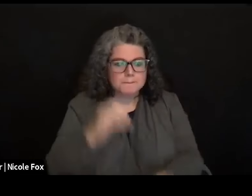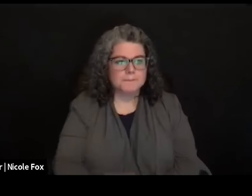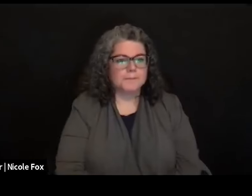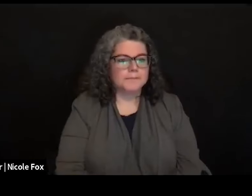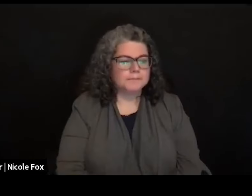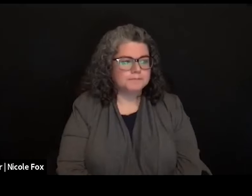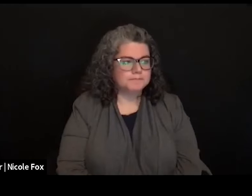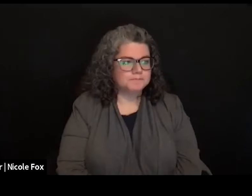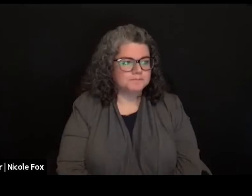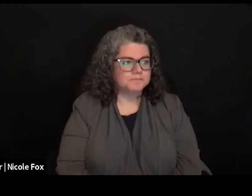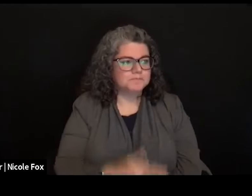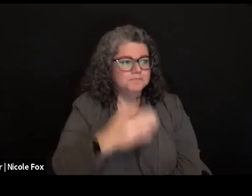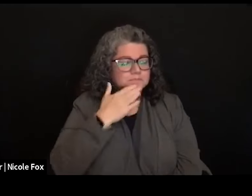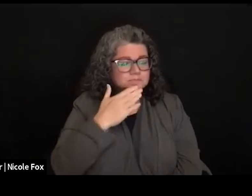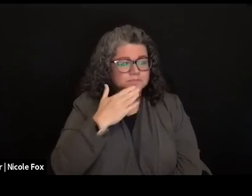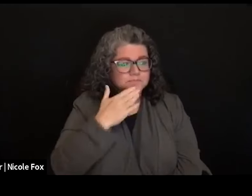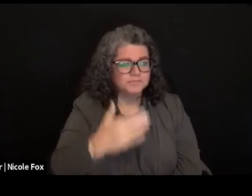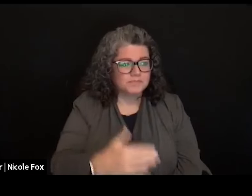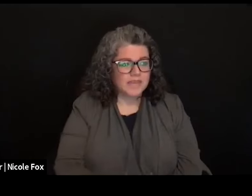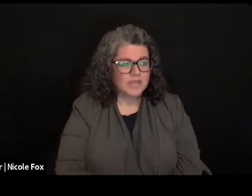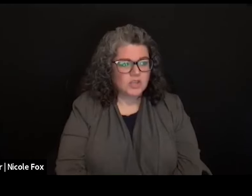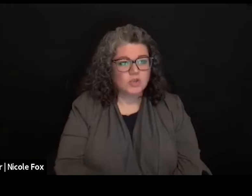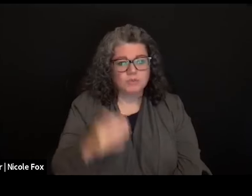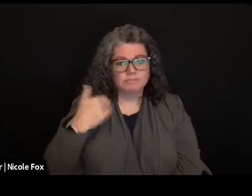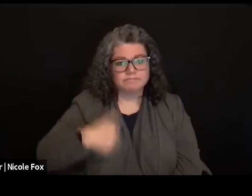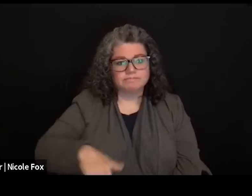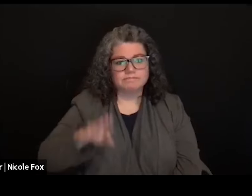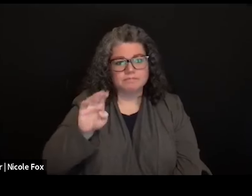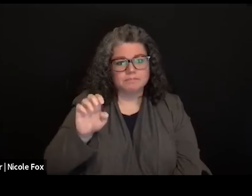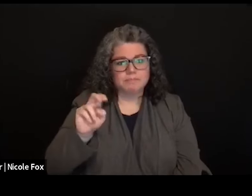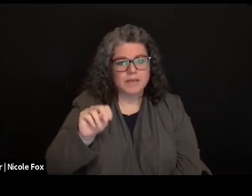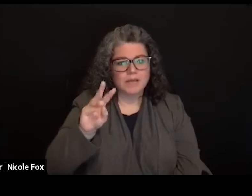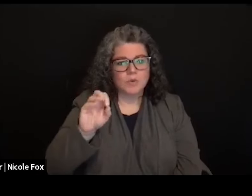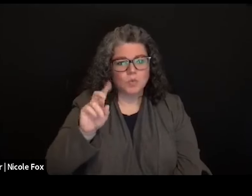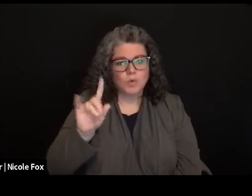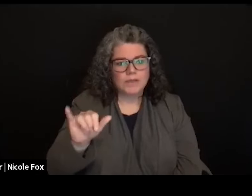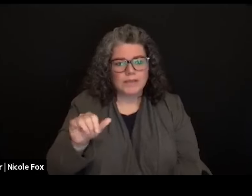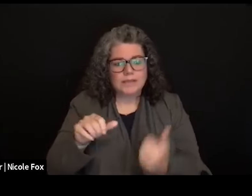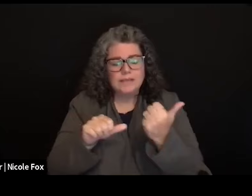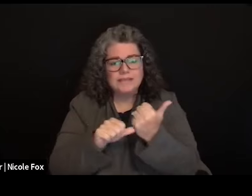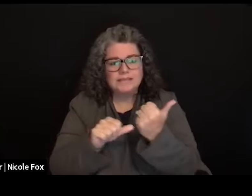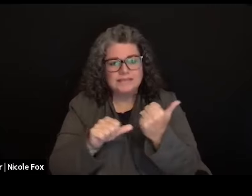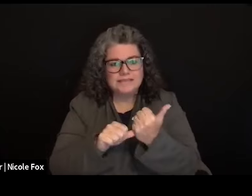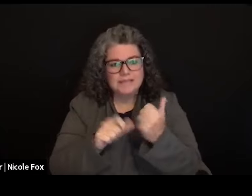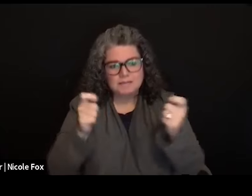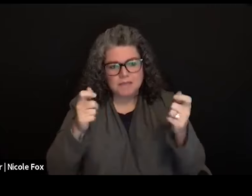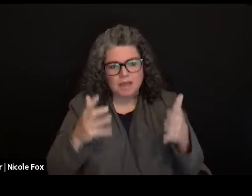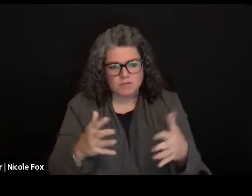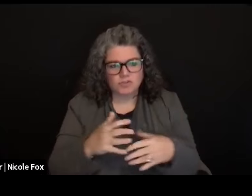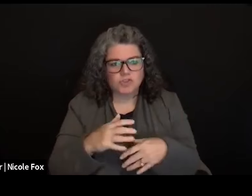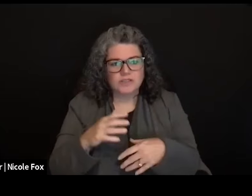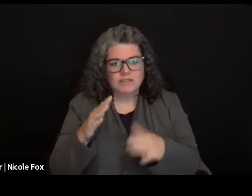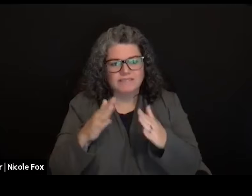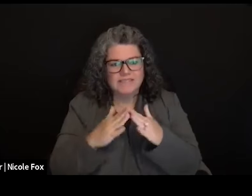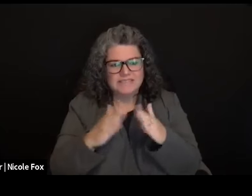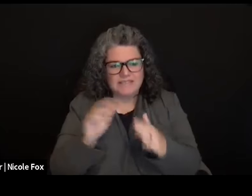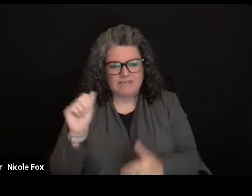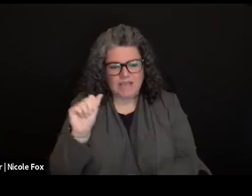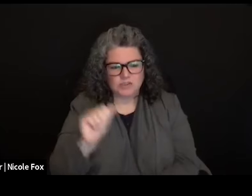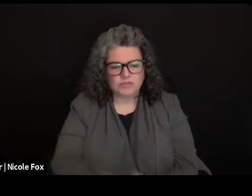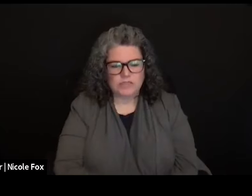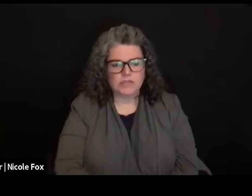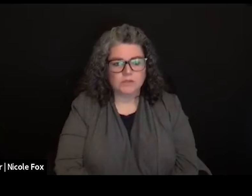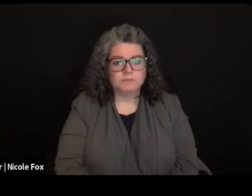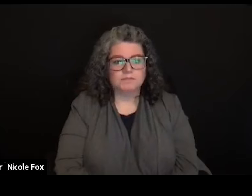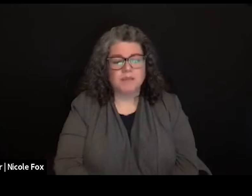Thank you, Chief Lamb. Ben Woody, Assistant City Manager, and I'm going to provide an update today on the status of our